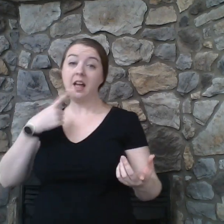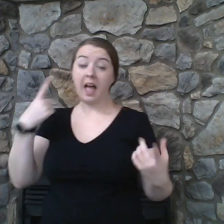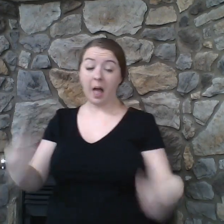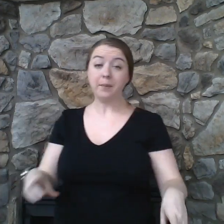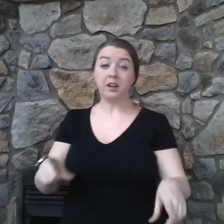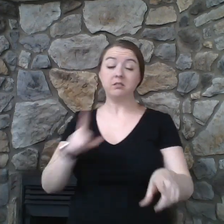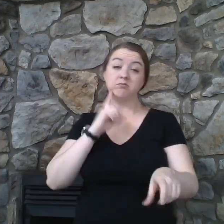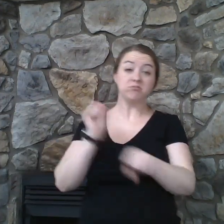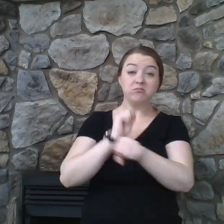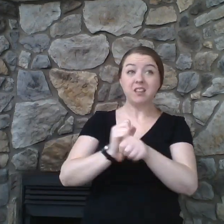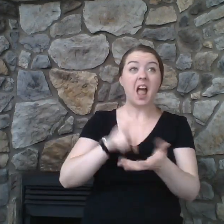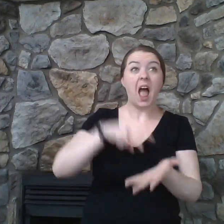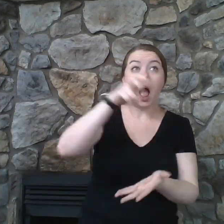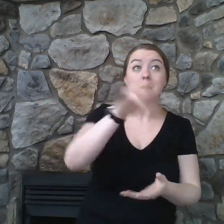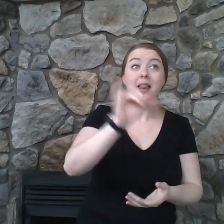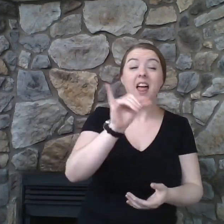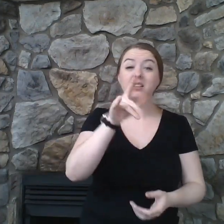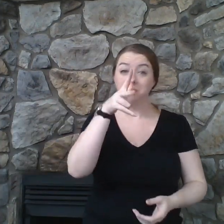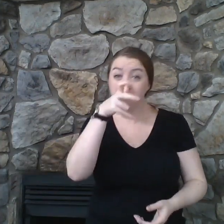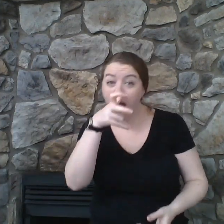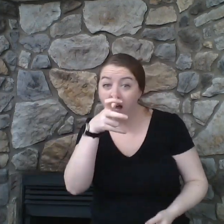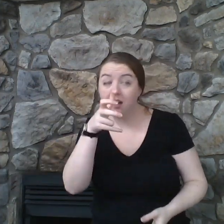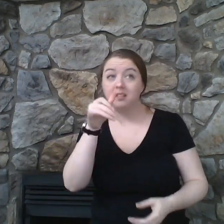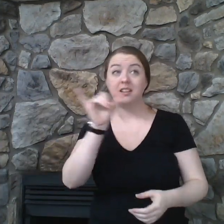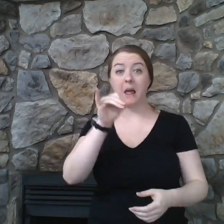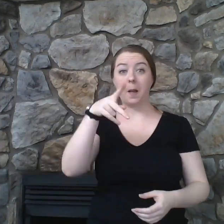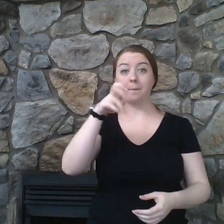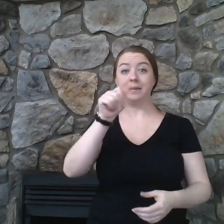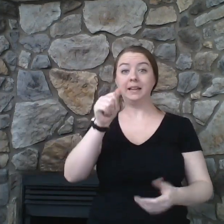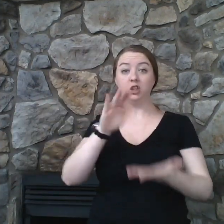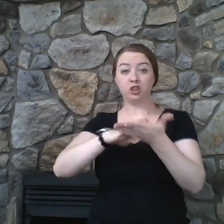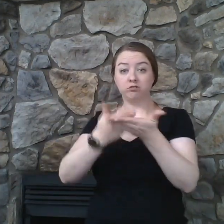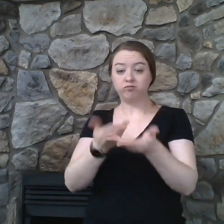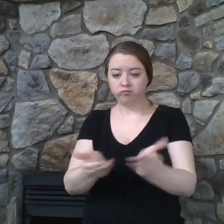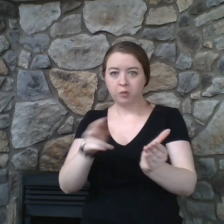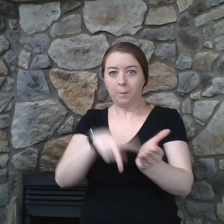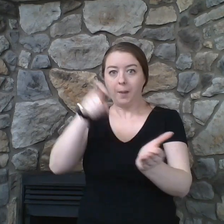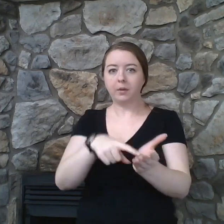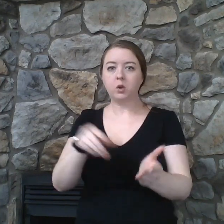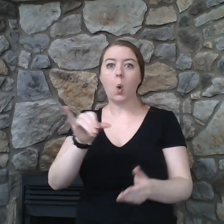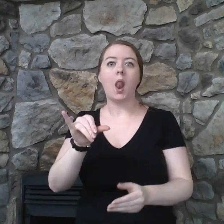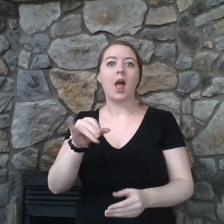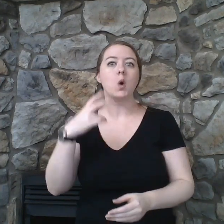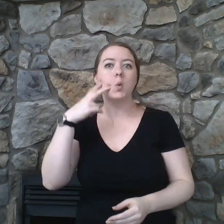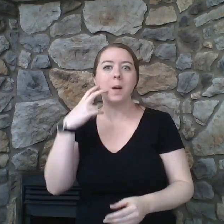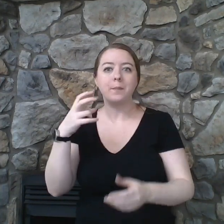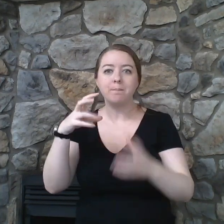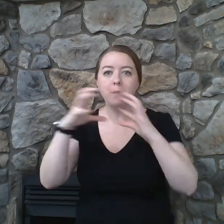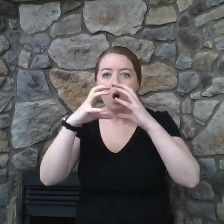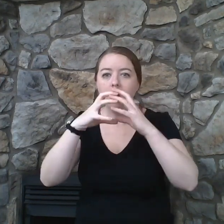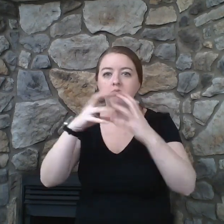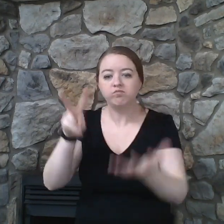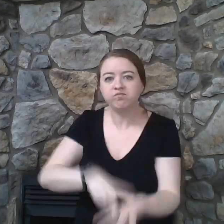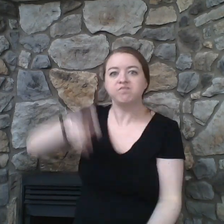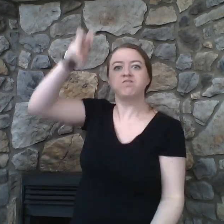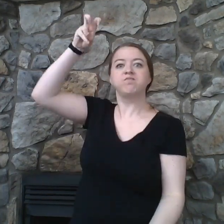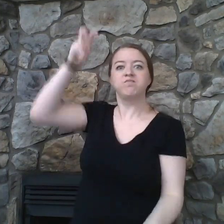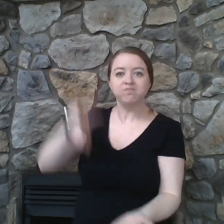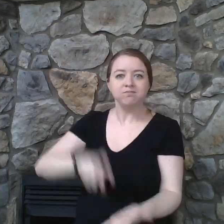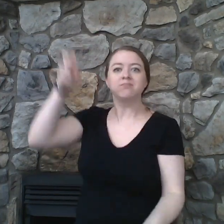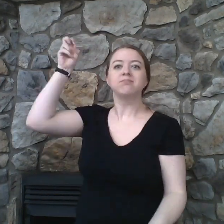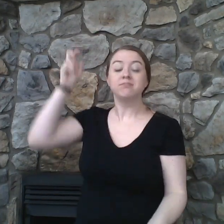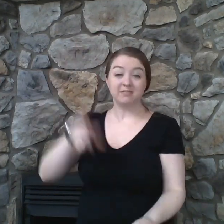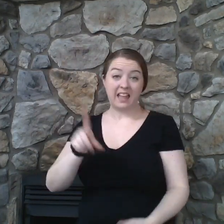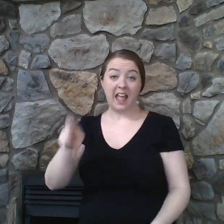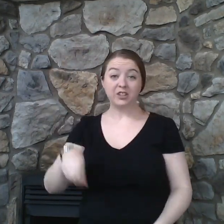hopped like a cricket, like a pea in a saucepan, or a new rubber ball on a nursery floor.